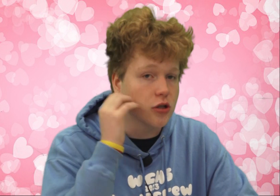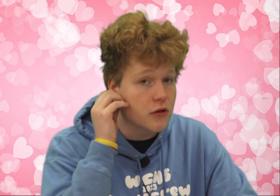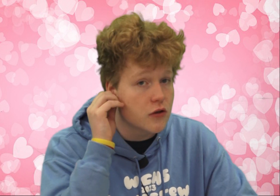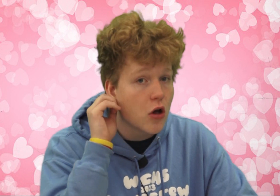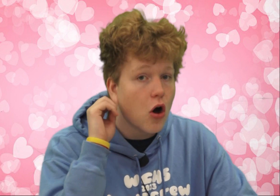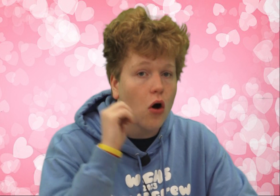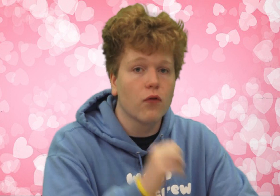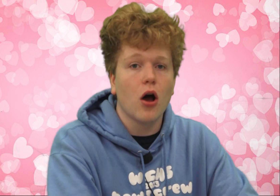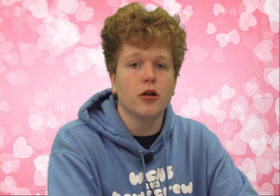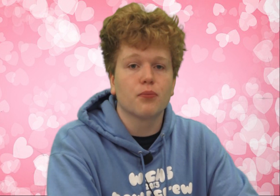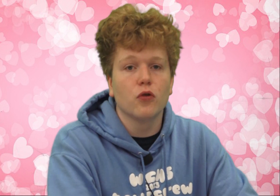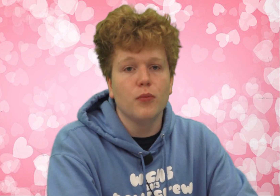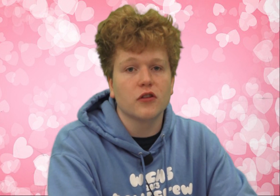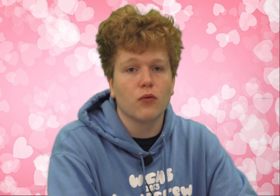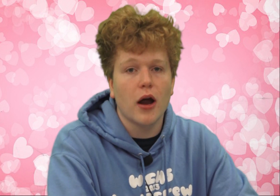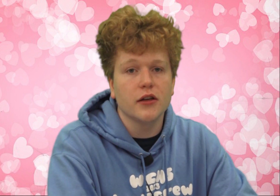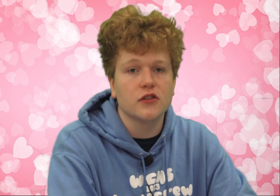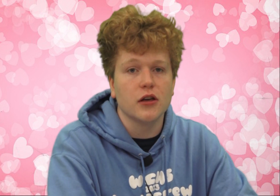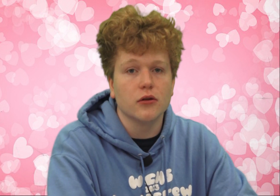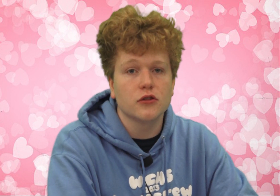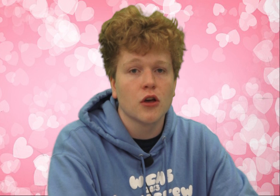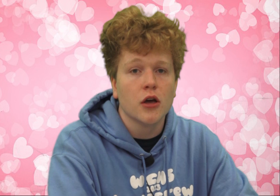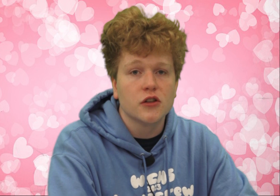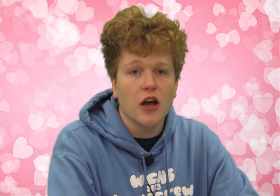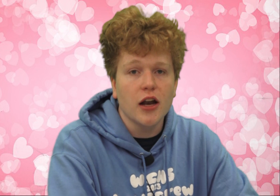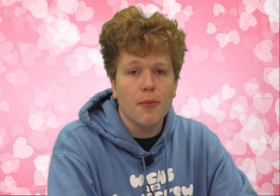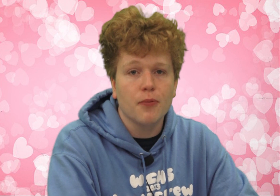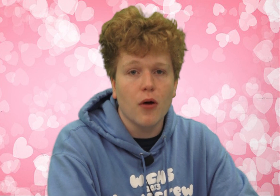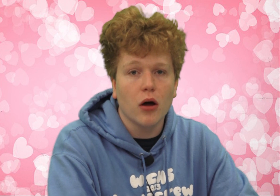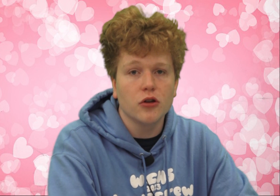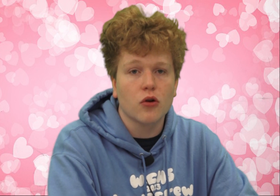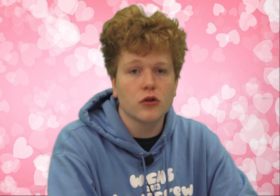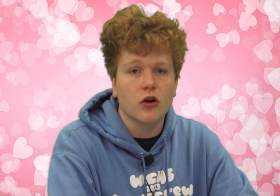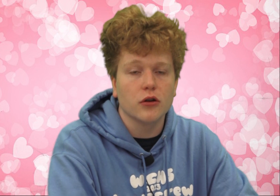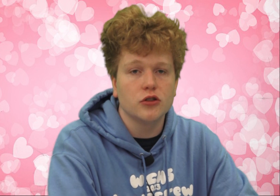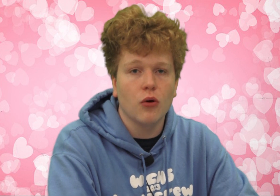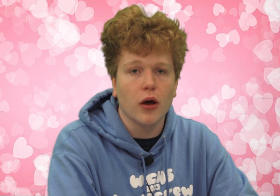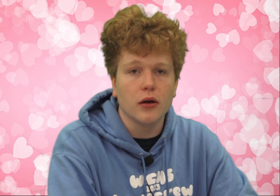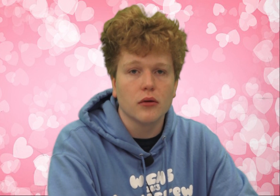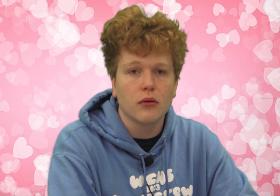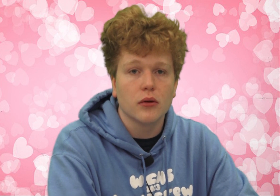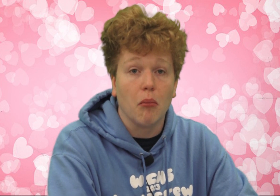applications, overall improvements on writing skills. Sign up on your course card to join.